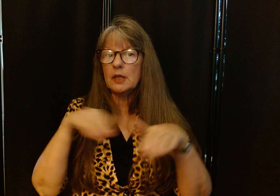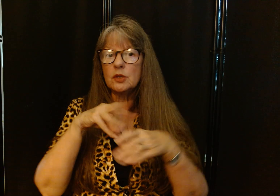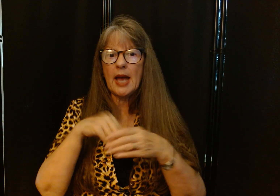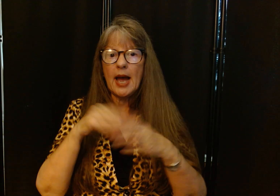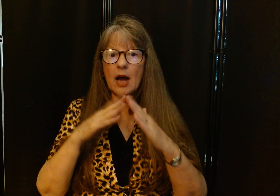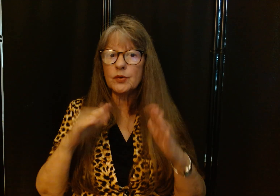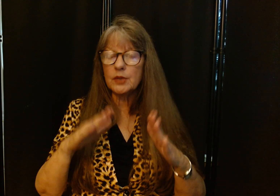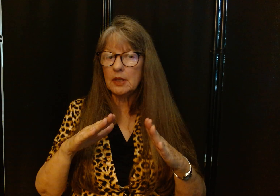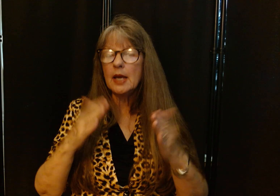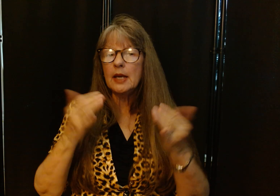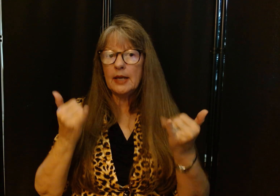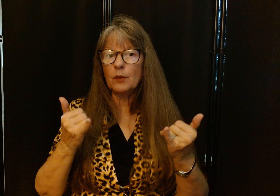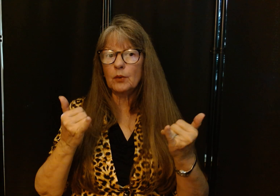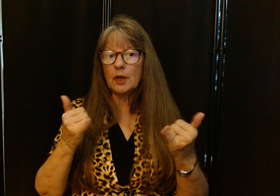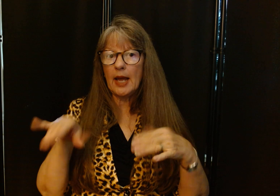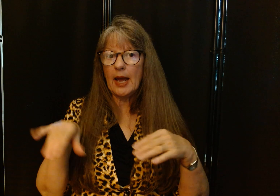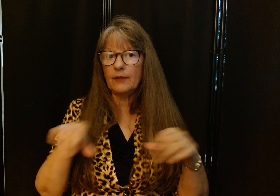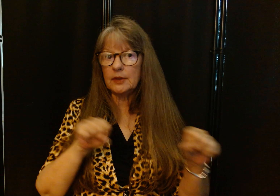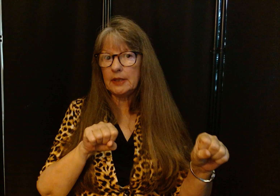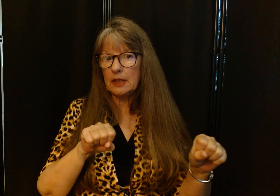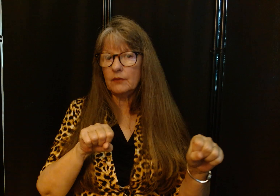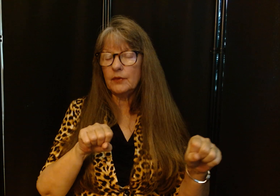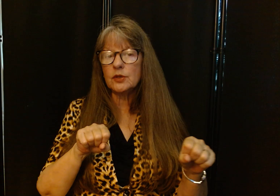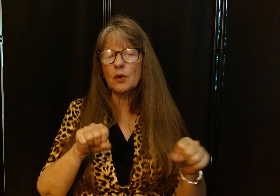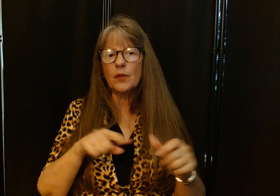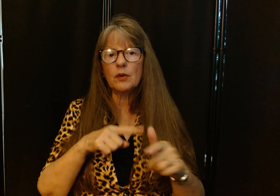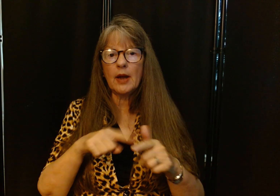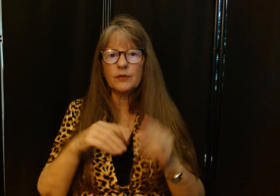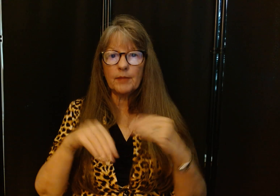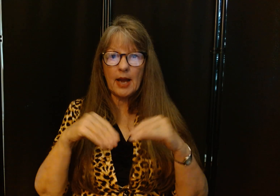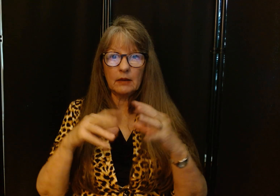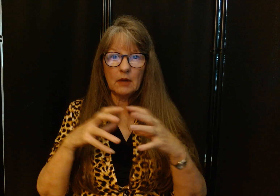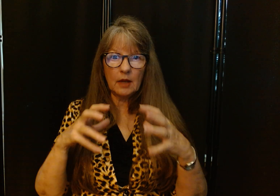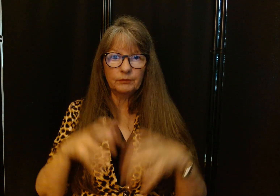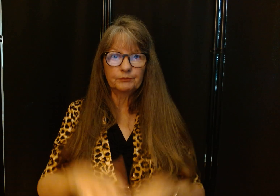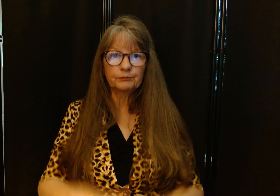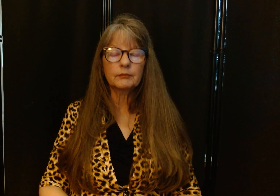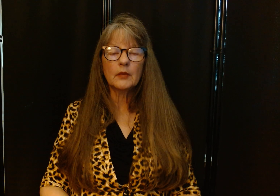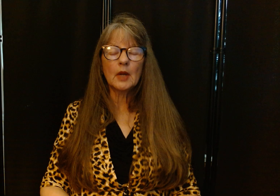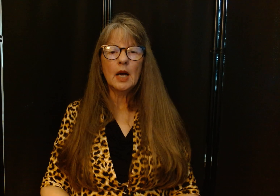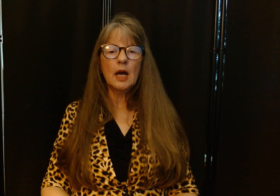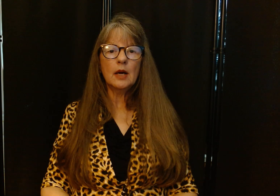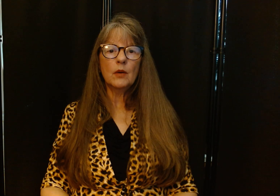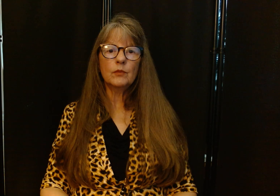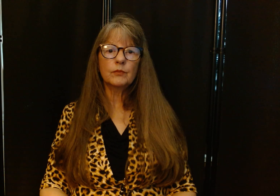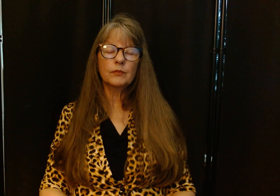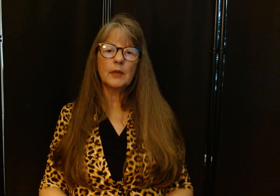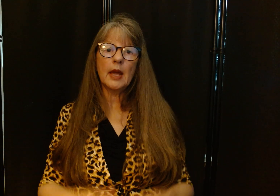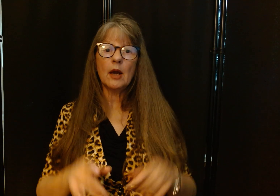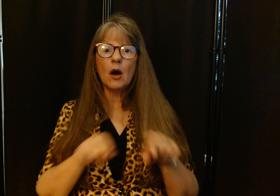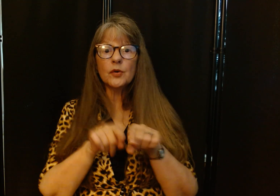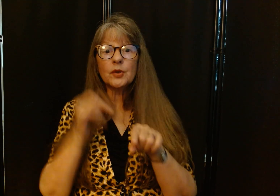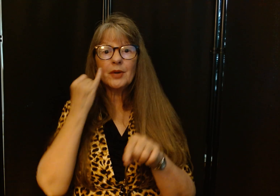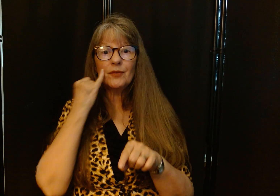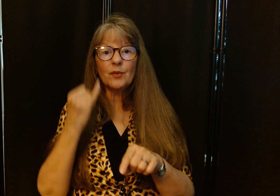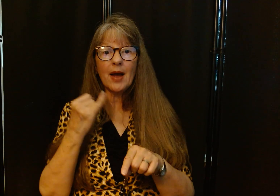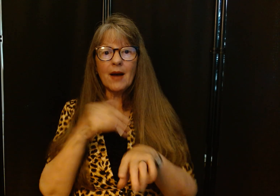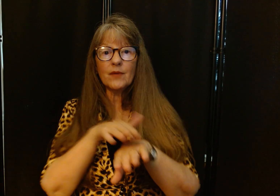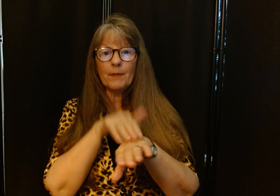the house and now we're going to have to leave, and so they don't have to pack a lot. And also, if you have a